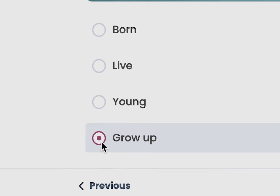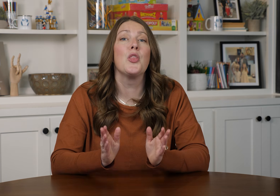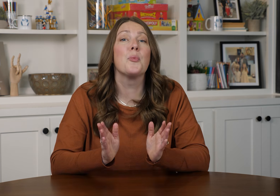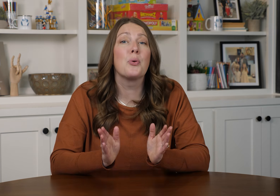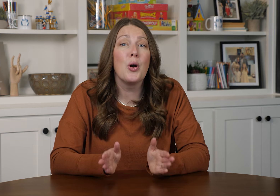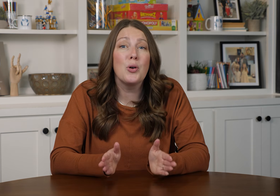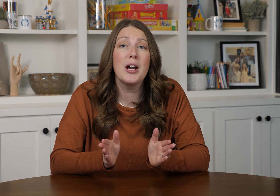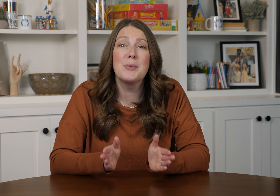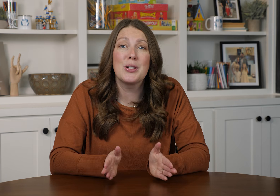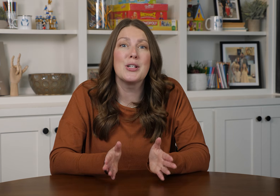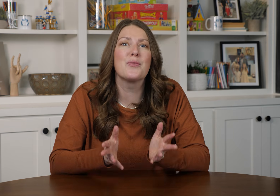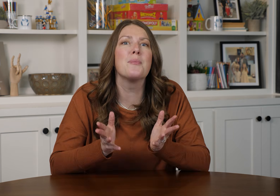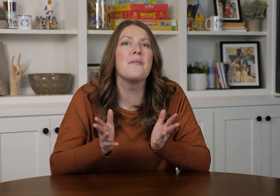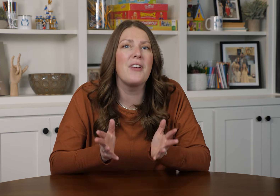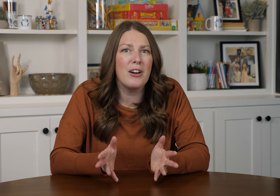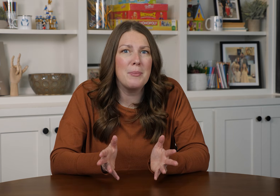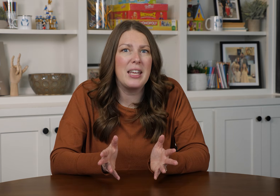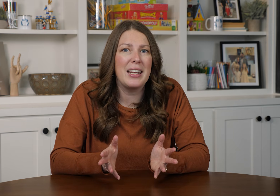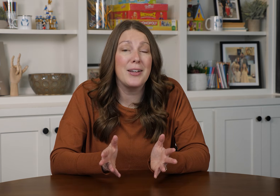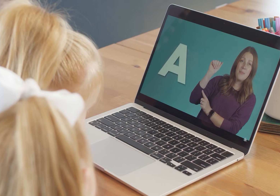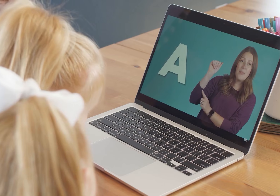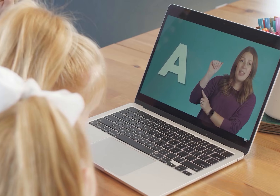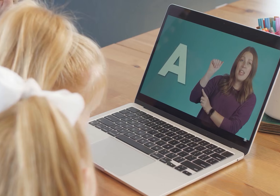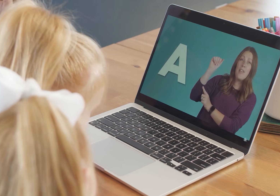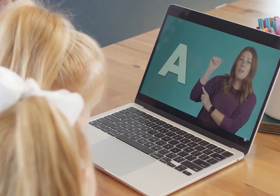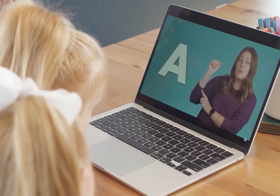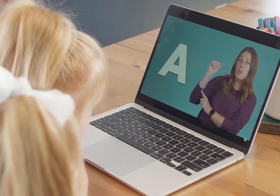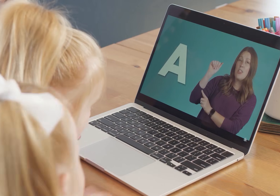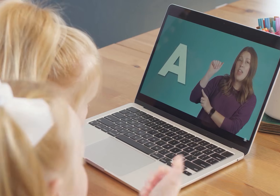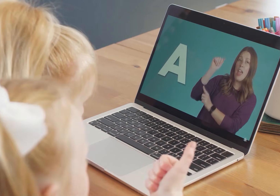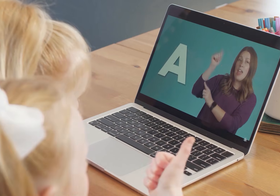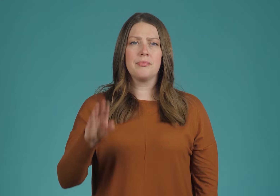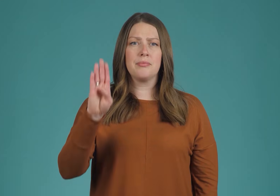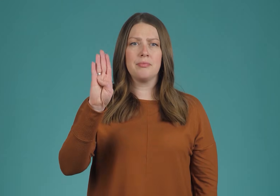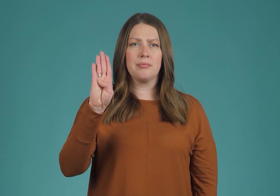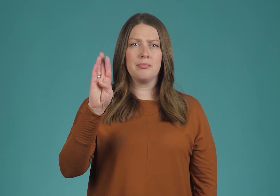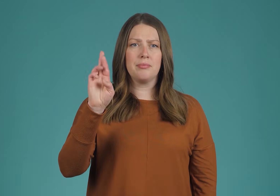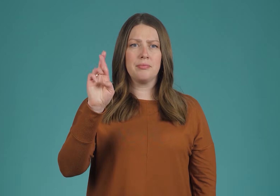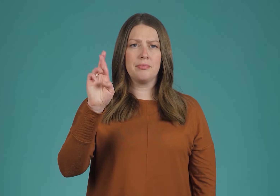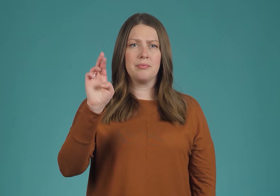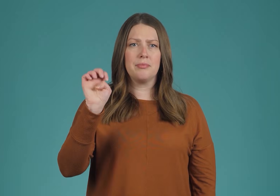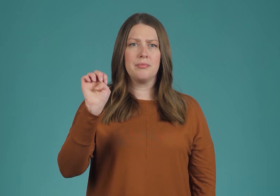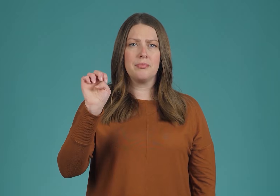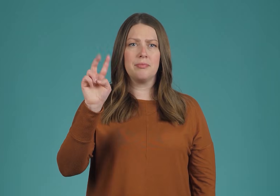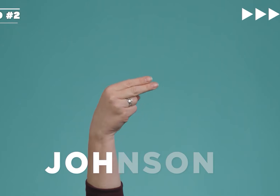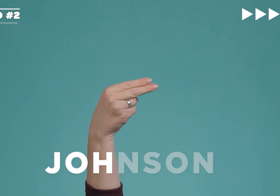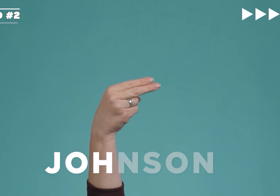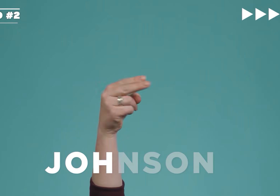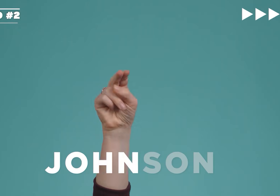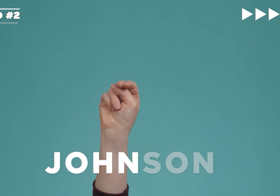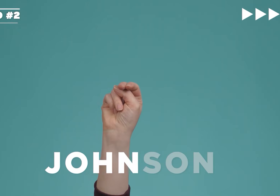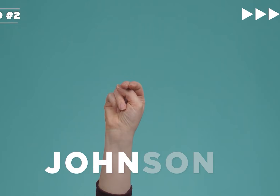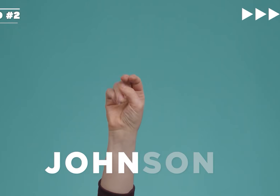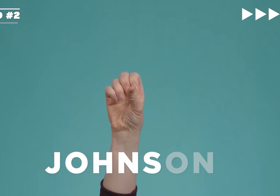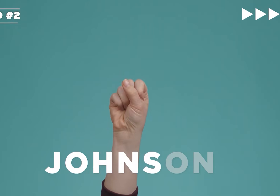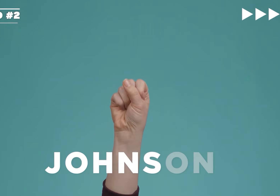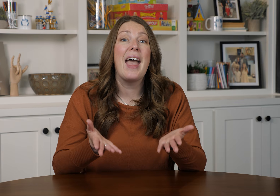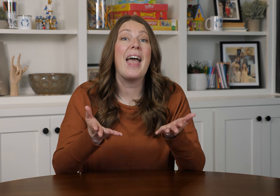The program starts from the very beginning with ABCs, 1, 2, 3s, your first signs, and basic grammar,